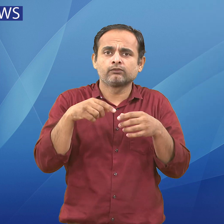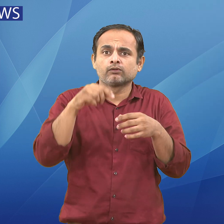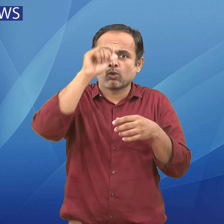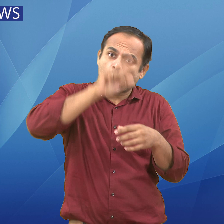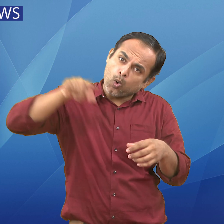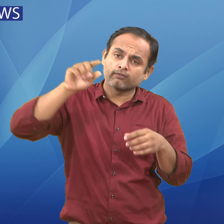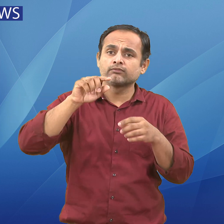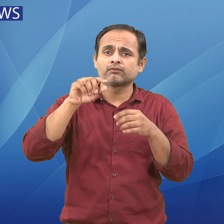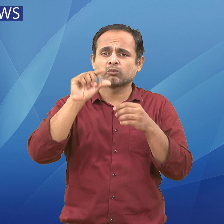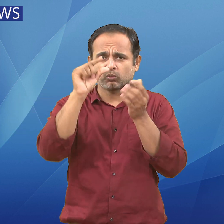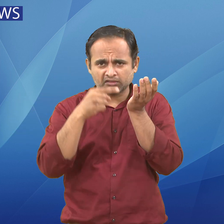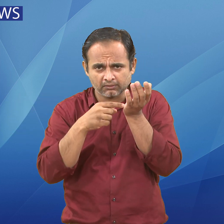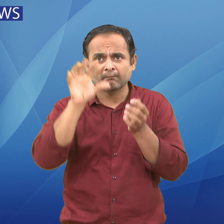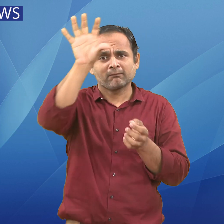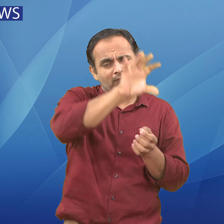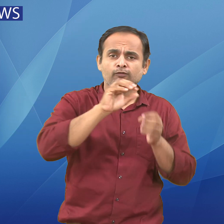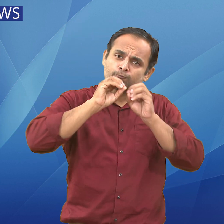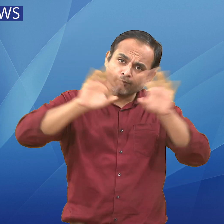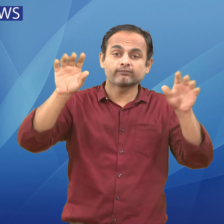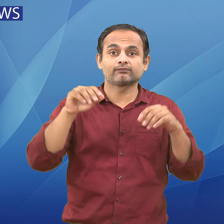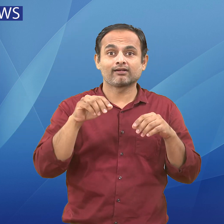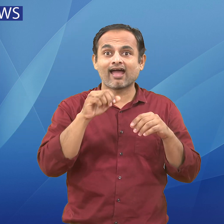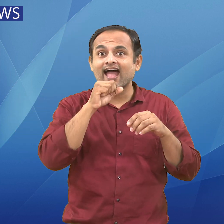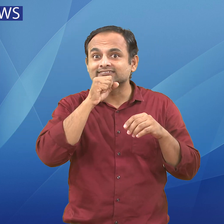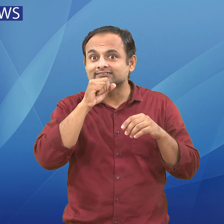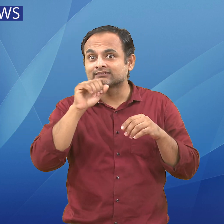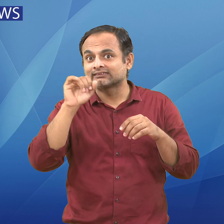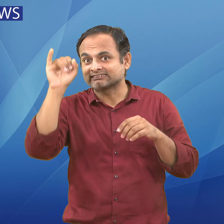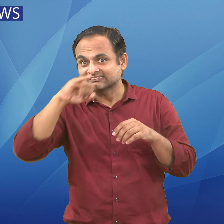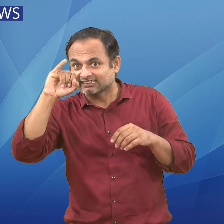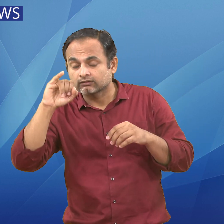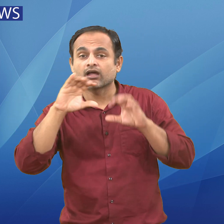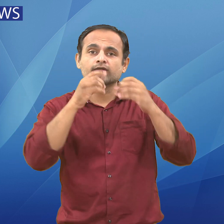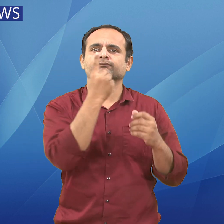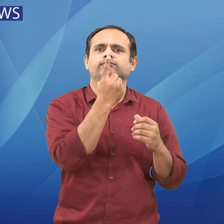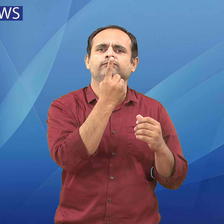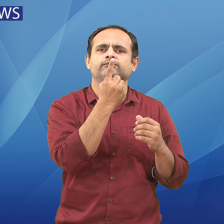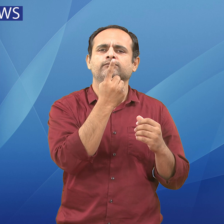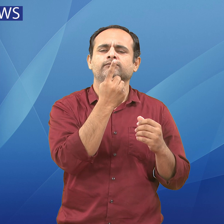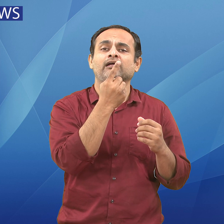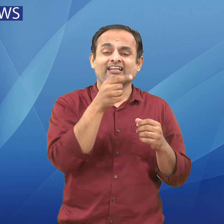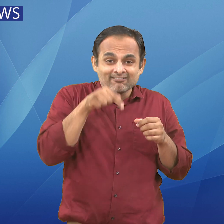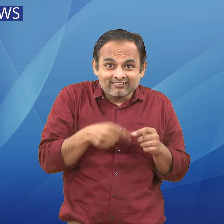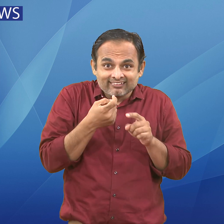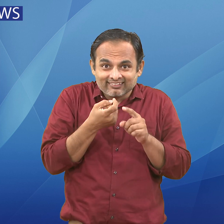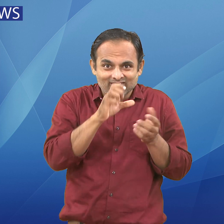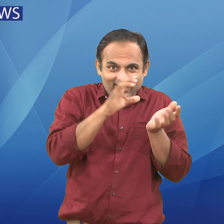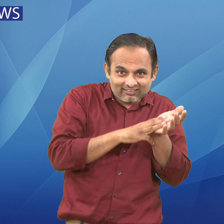policy. According to the minister, any change in the long-standing practice of admitting children to school at the age of 5 could be made